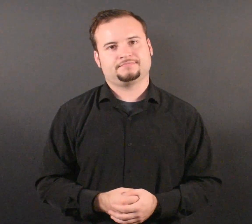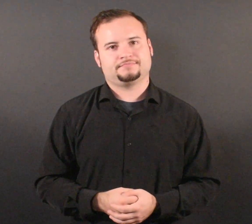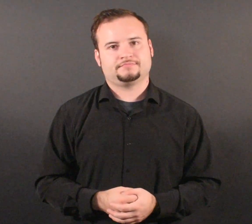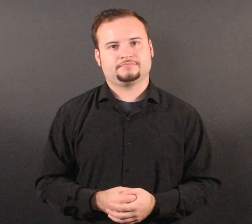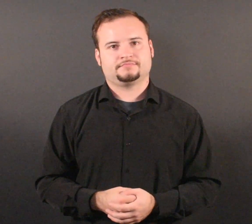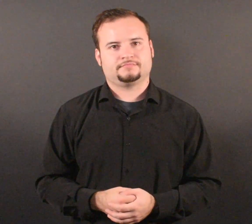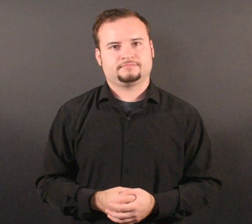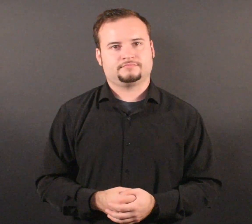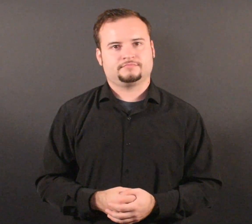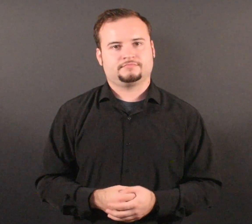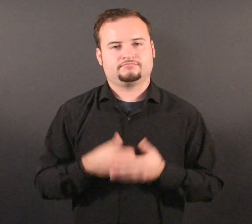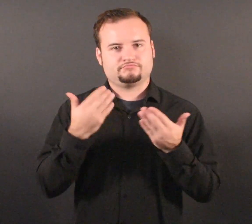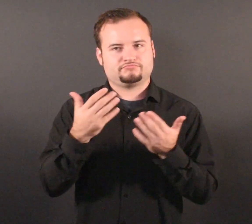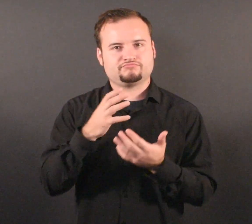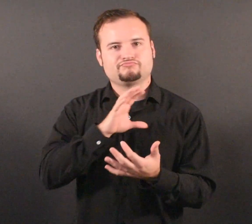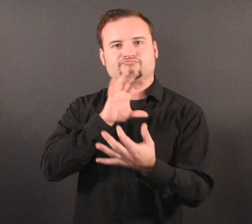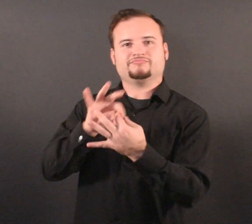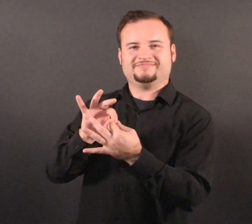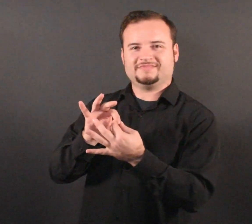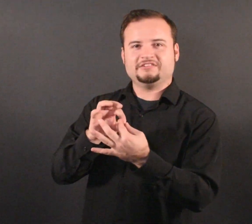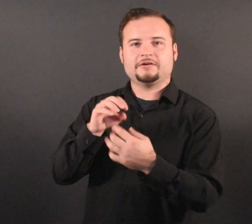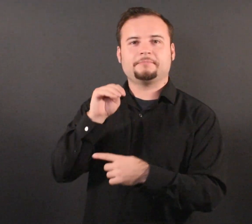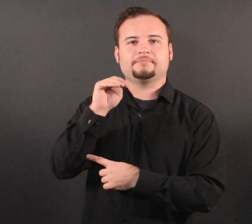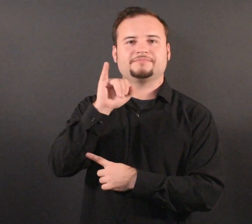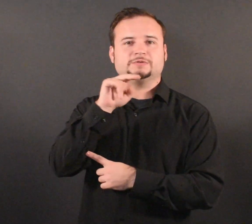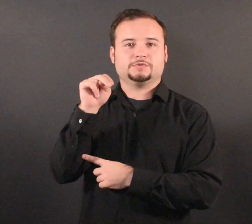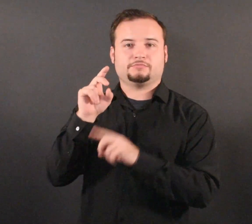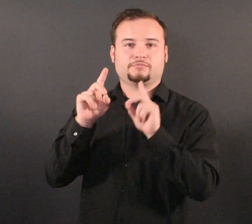Join the Minnesota's Department of Administration Office